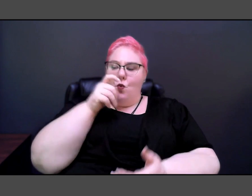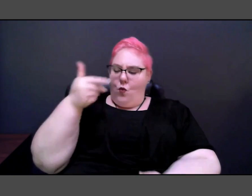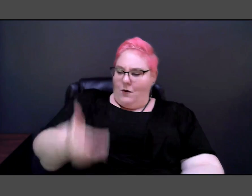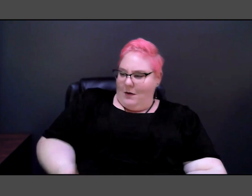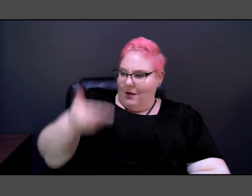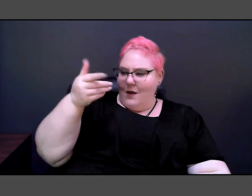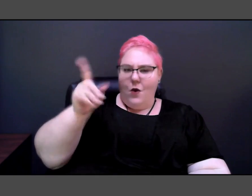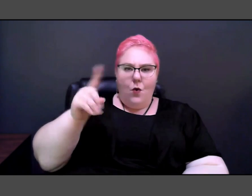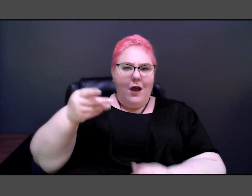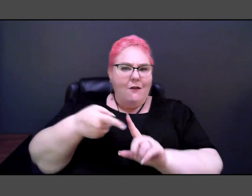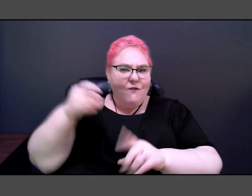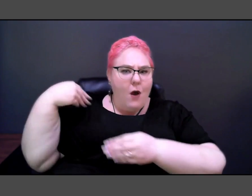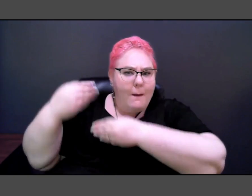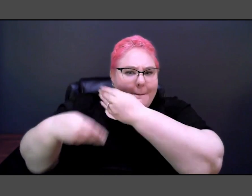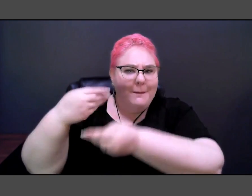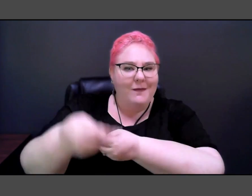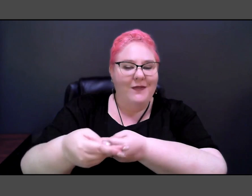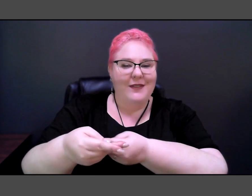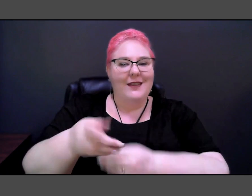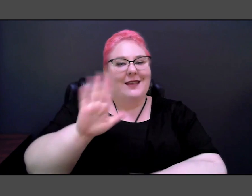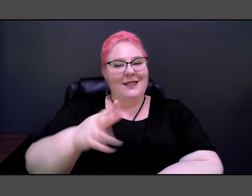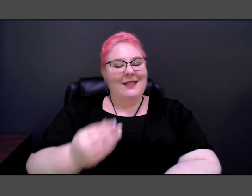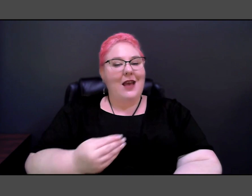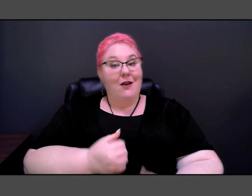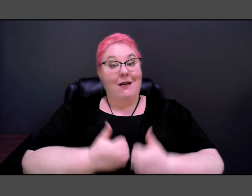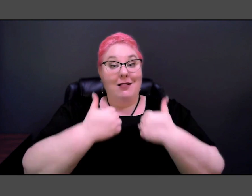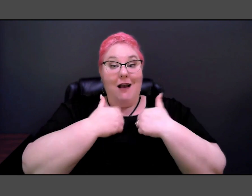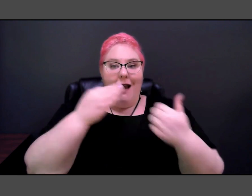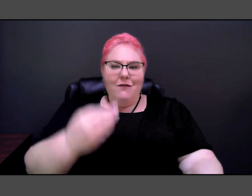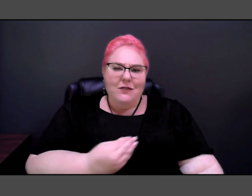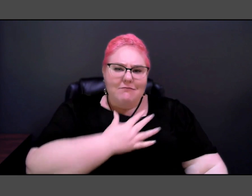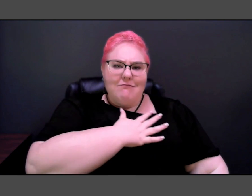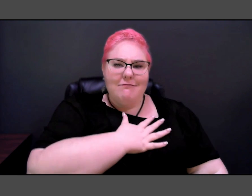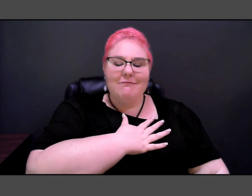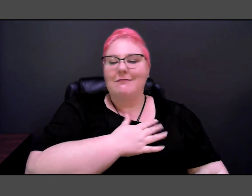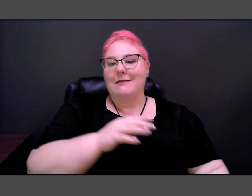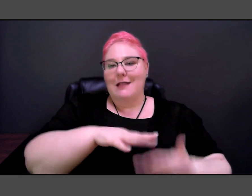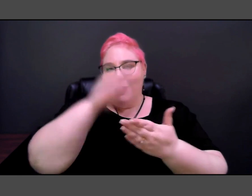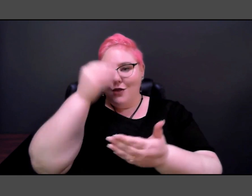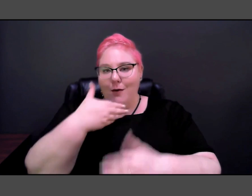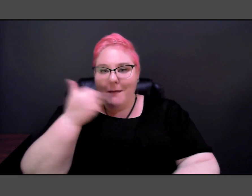richer. They can learn better. They understand the world from their